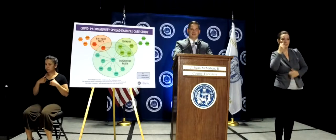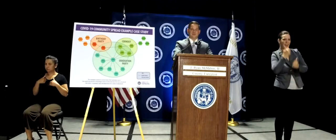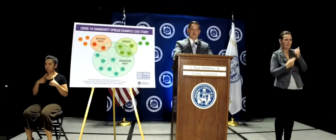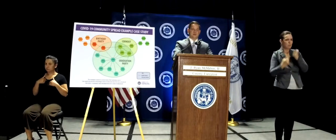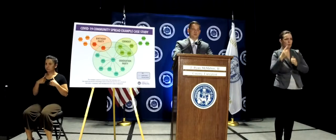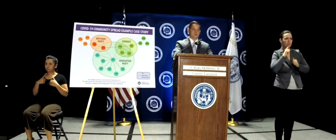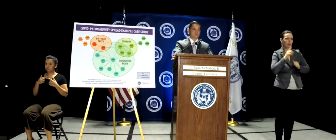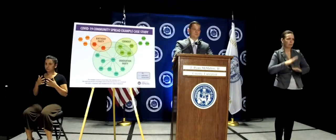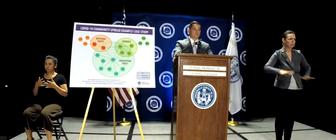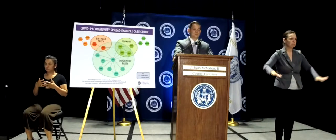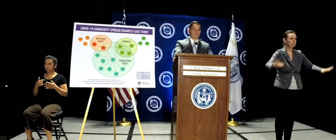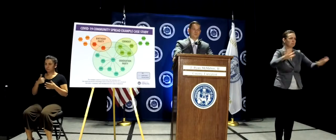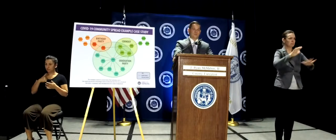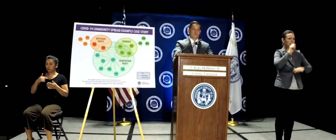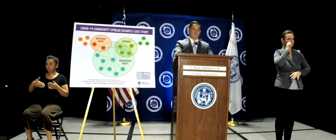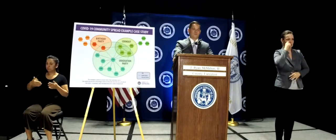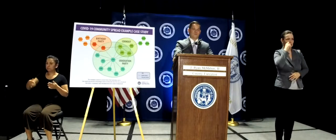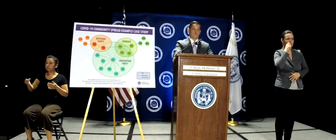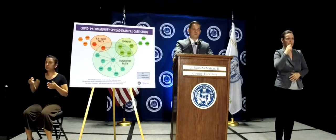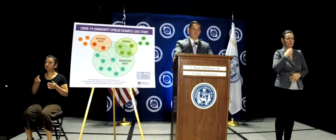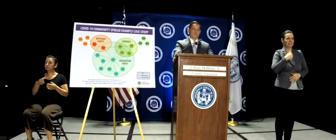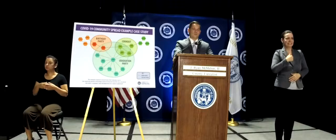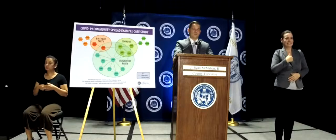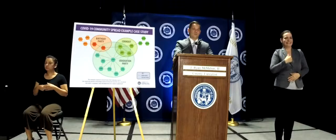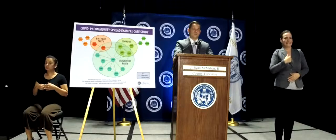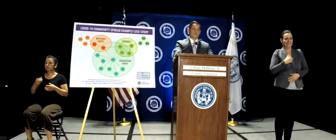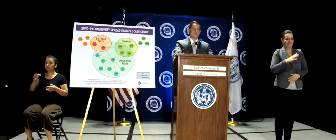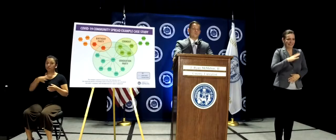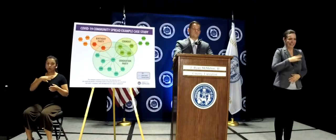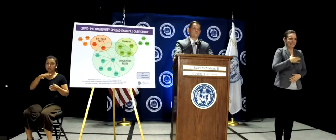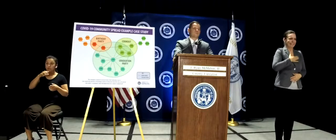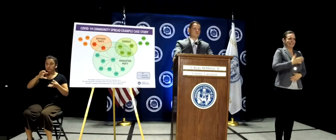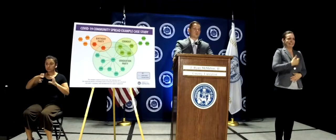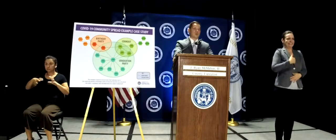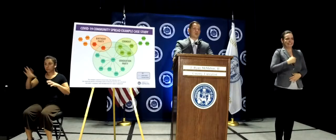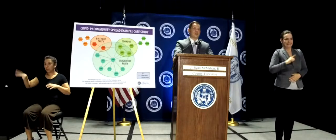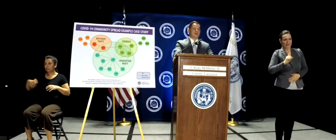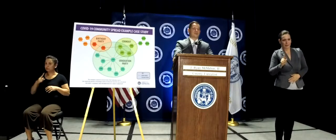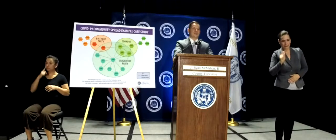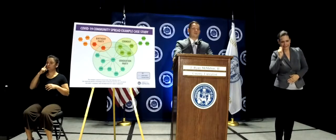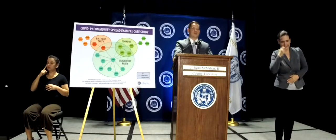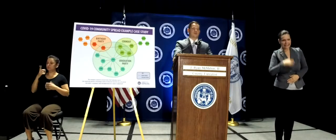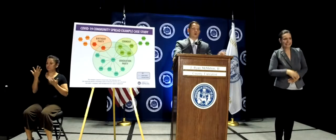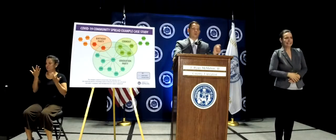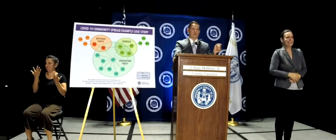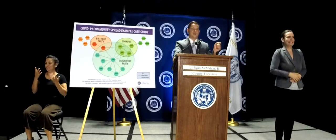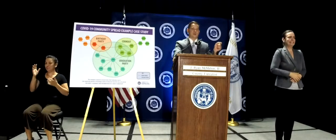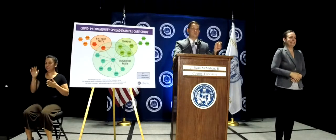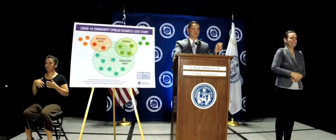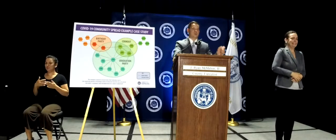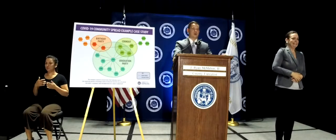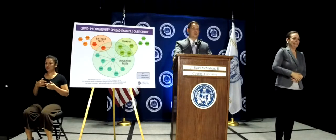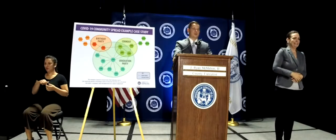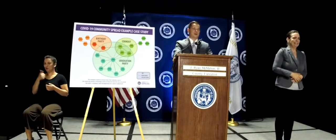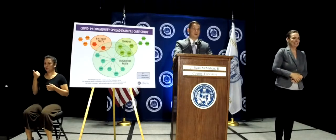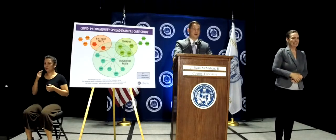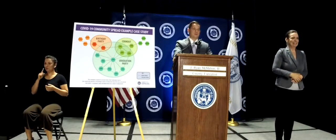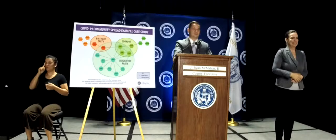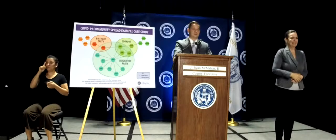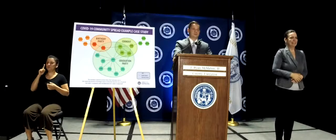get tested very soon. Is the new testing perhaps not nasal, and that's why you're willing to take it? It's a different form of nasal.